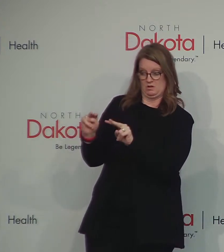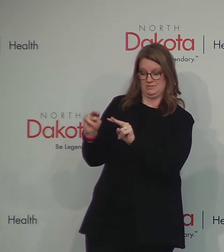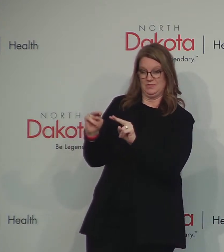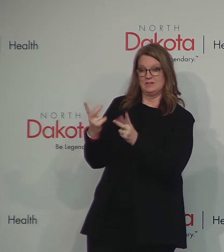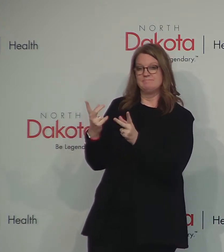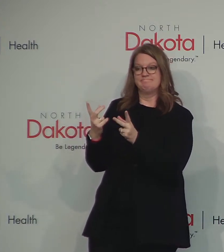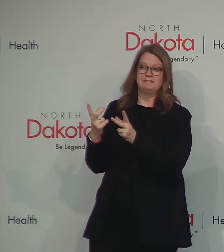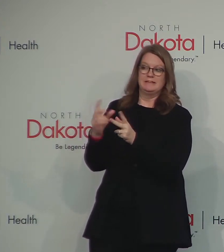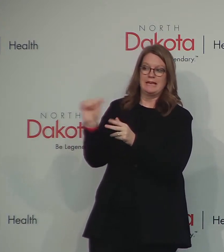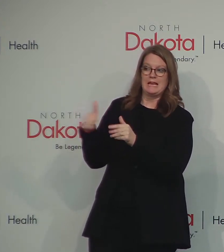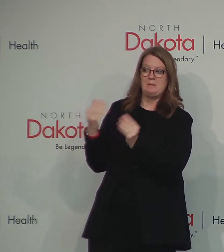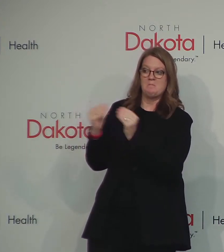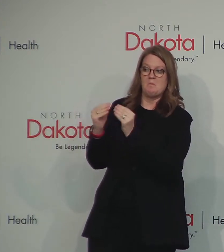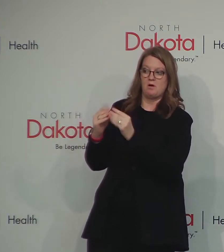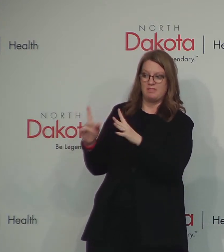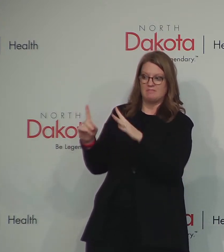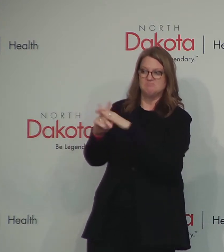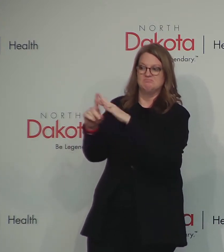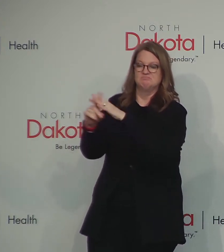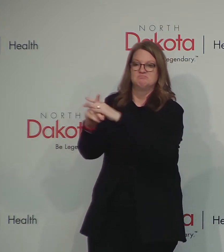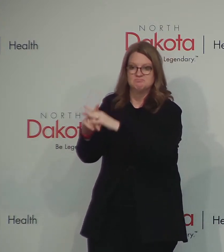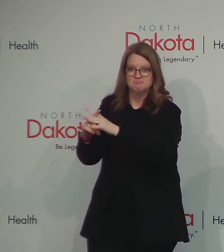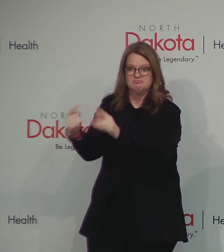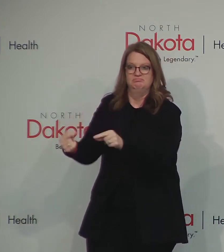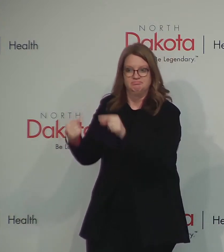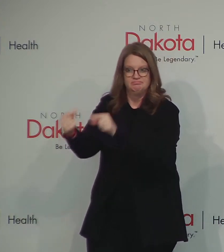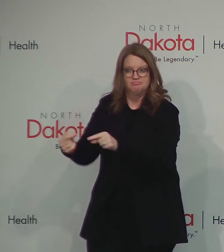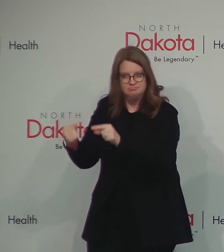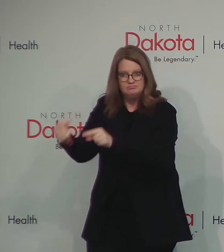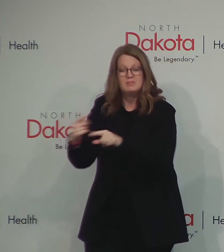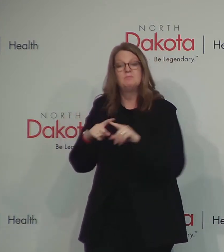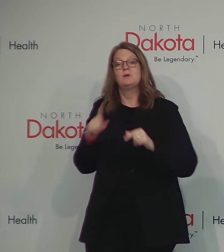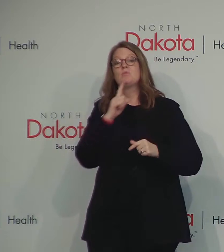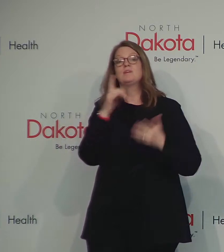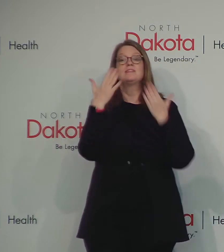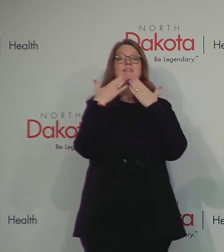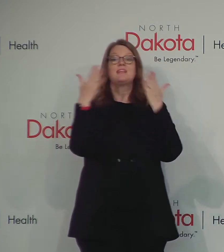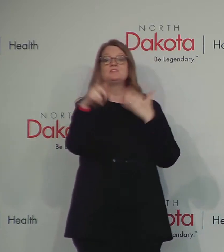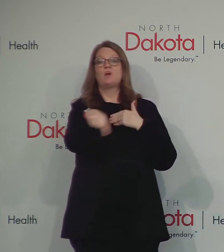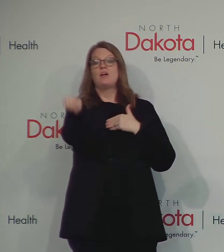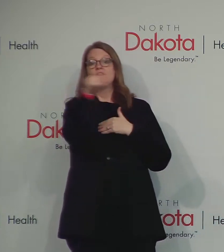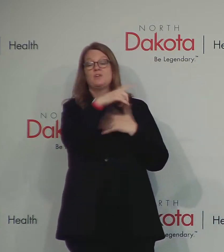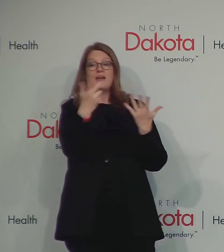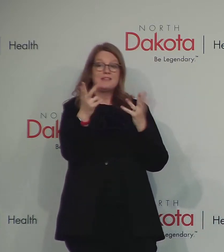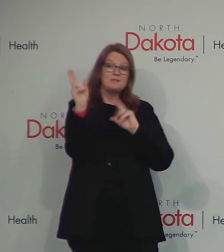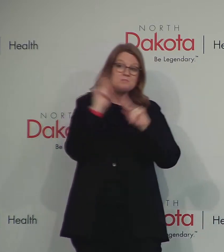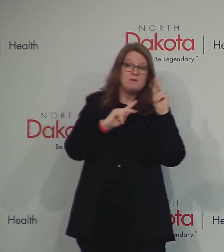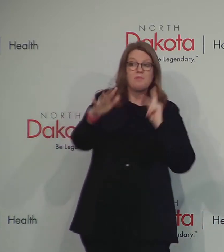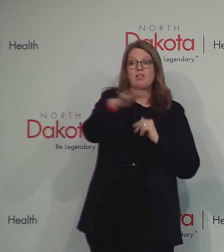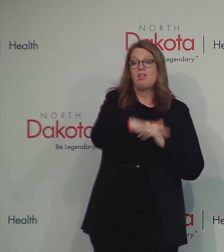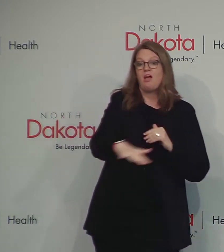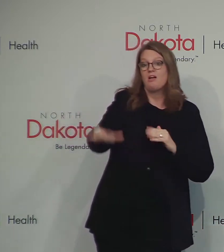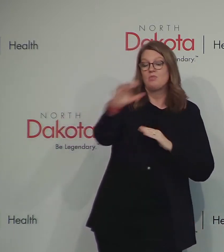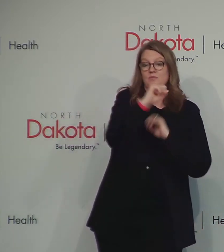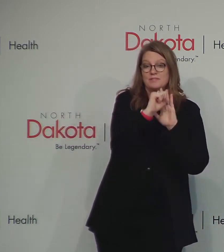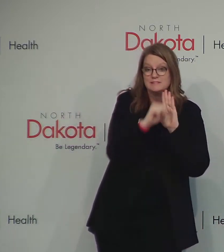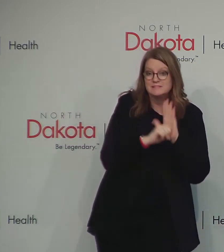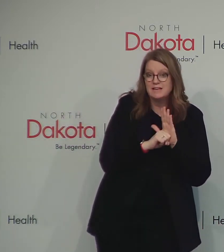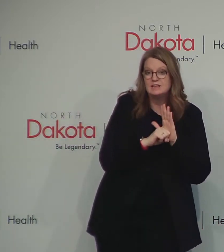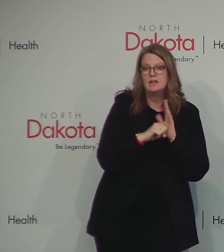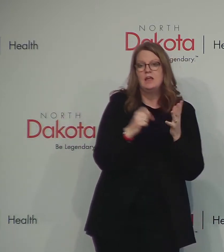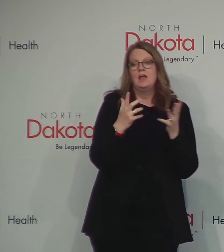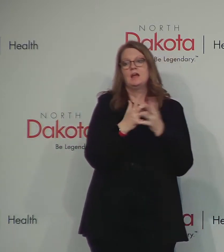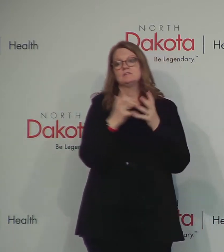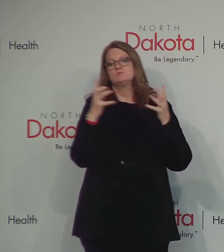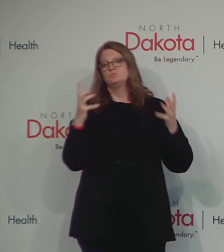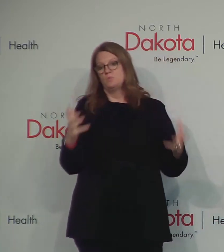we do feel that as a state, thanks to all of you and the great efforts of so many across our state, that in so